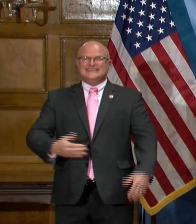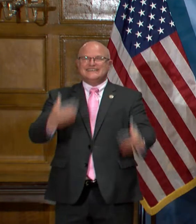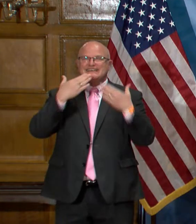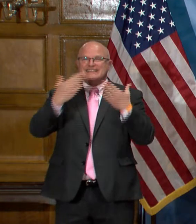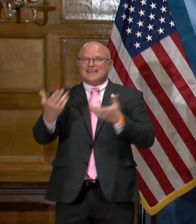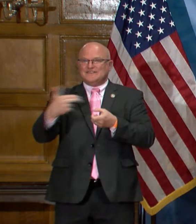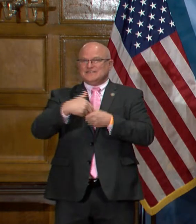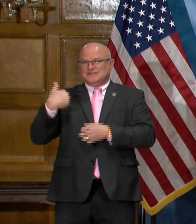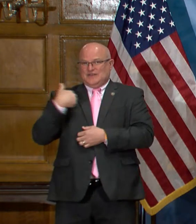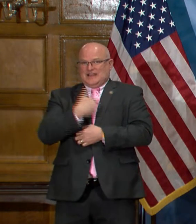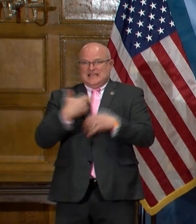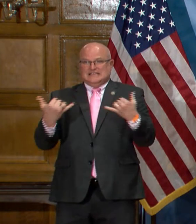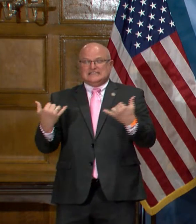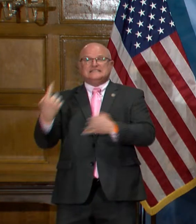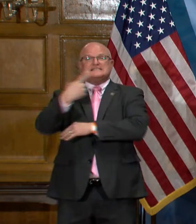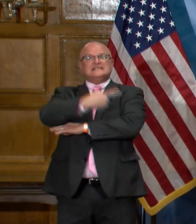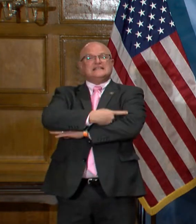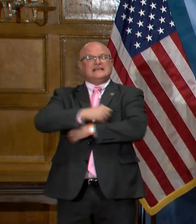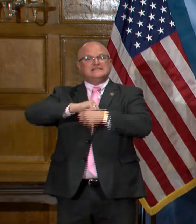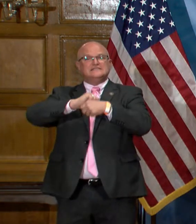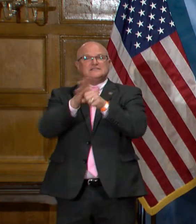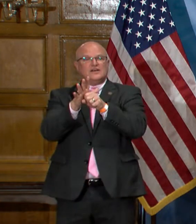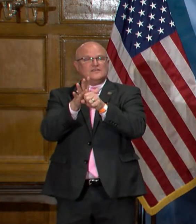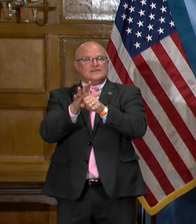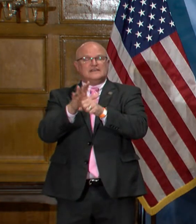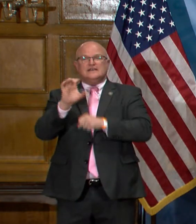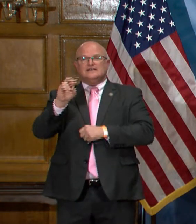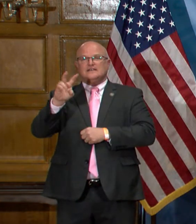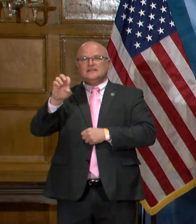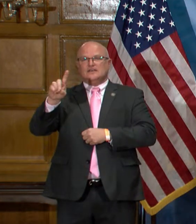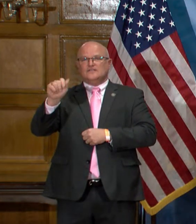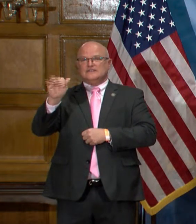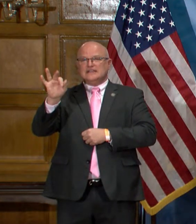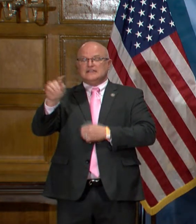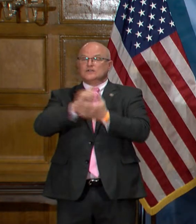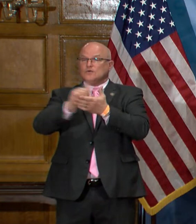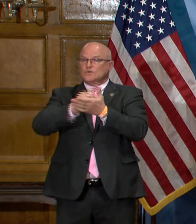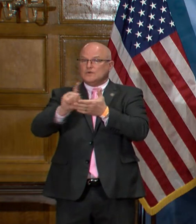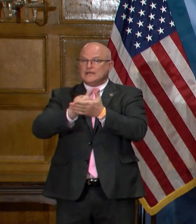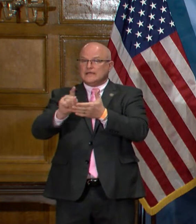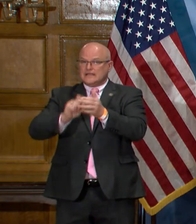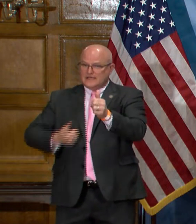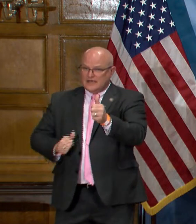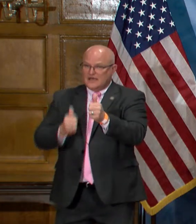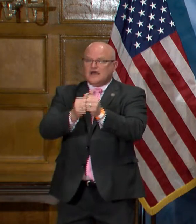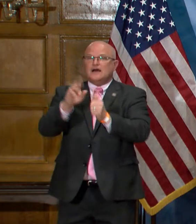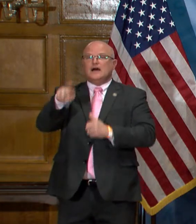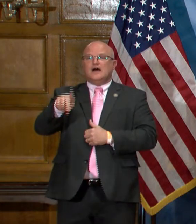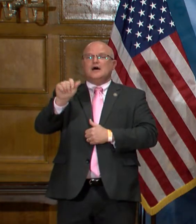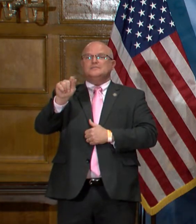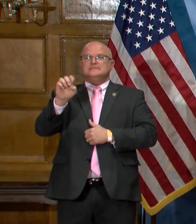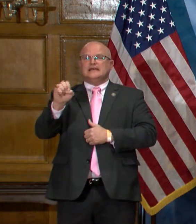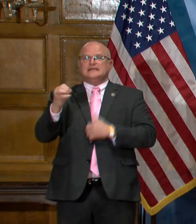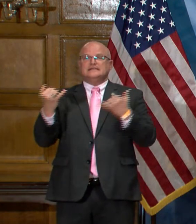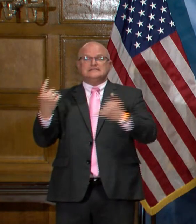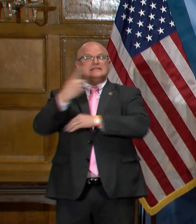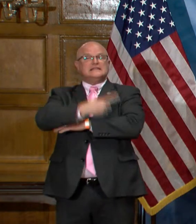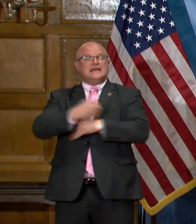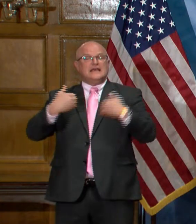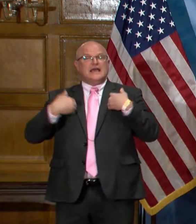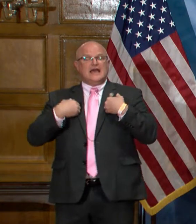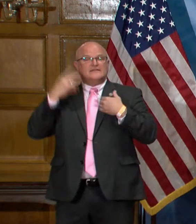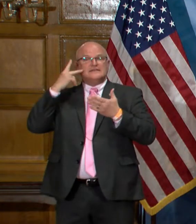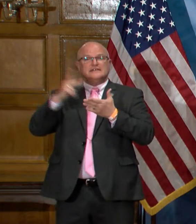Thank you for joining me for today's COVID-19 weekly update. I'm pleased to be joined today by